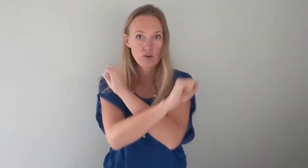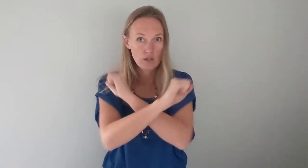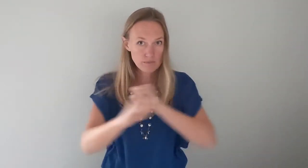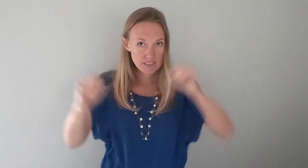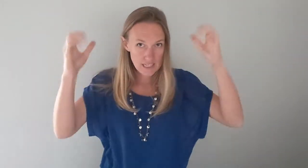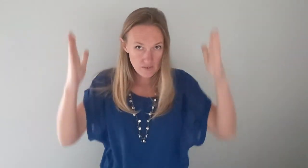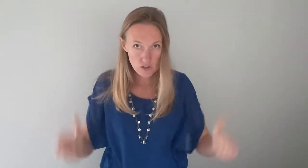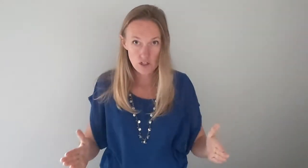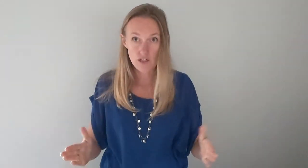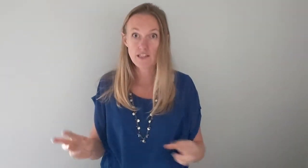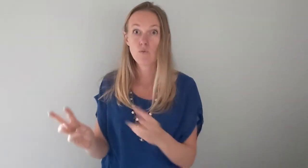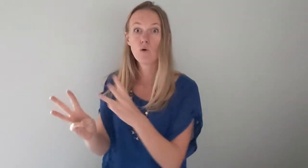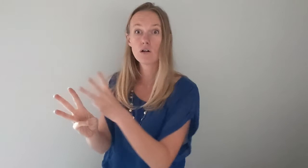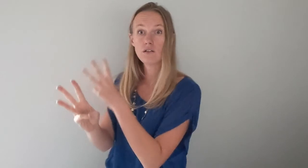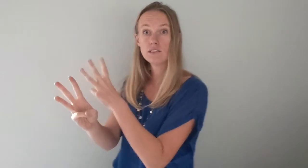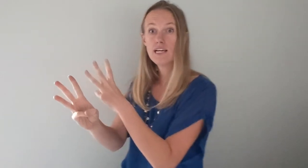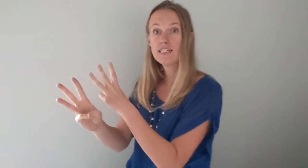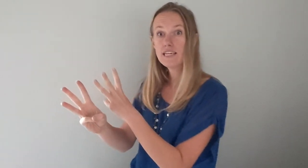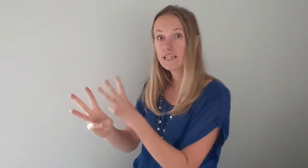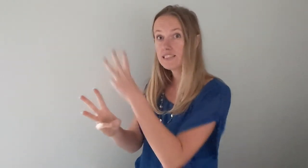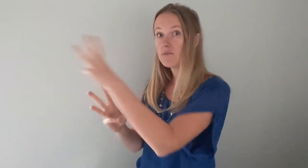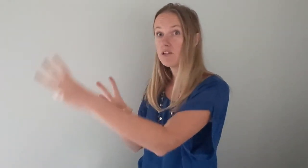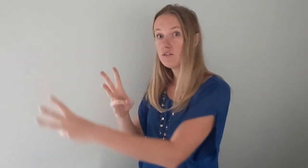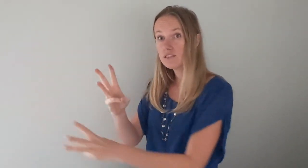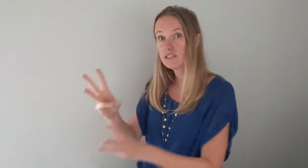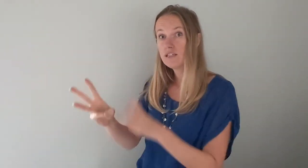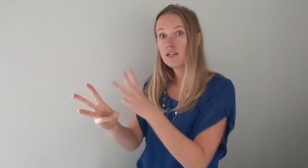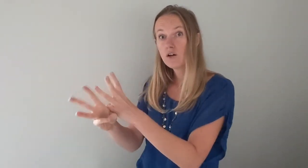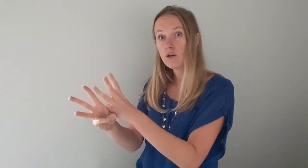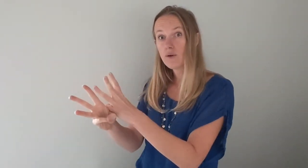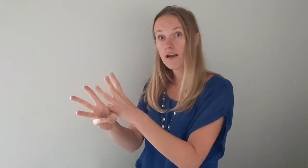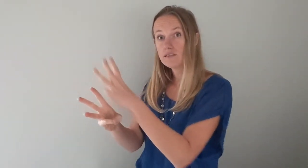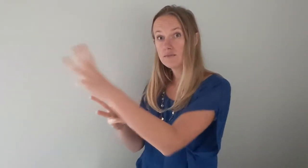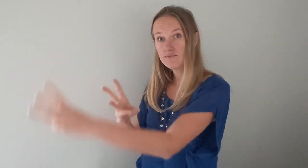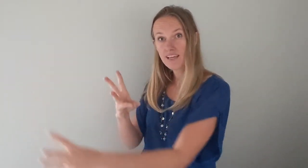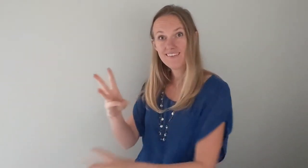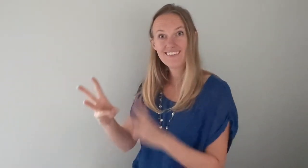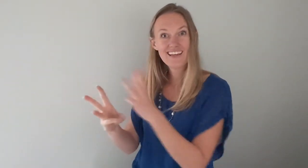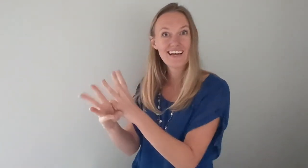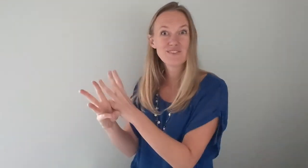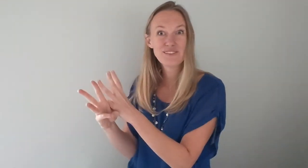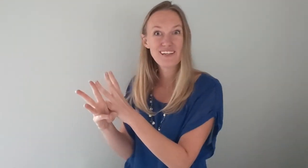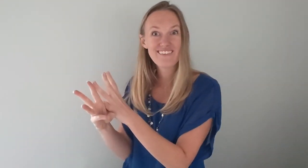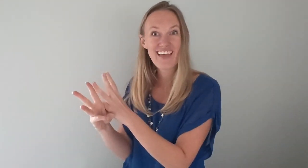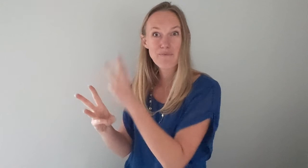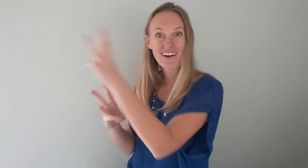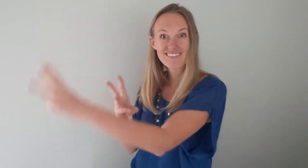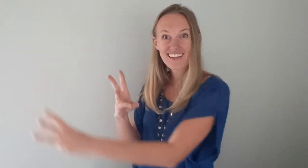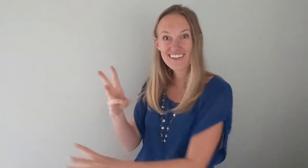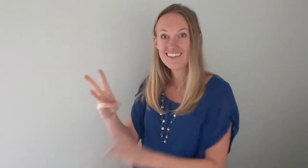form, Savior, and then world, taking W's, going around, okay? And that's what you need for that part, okay?